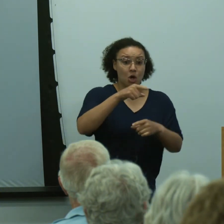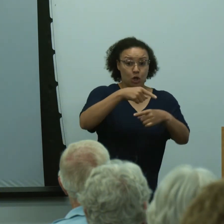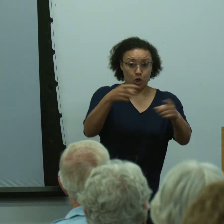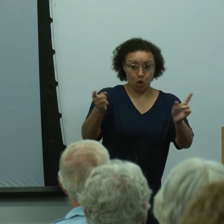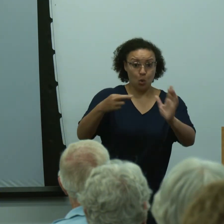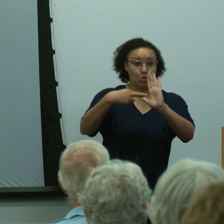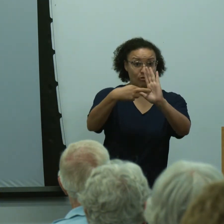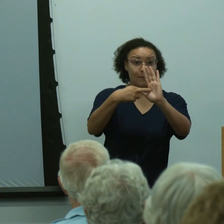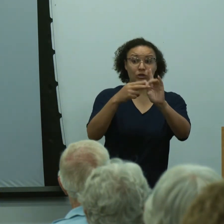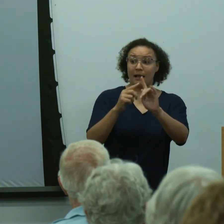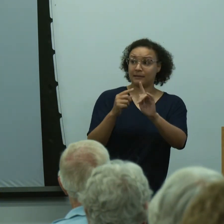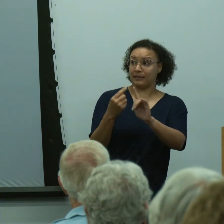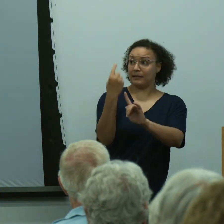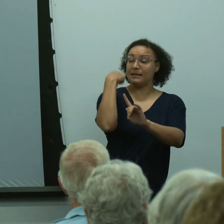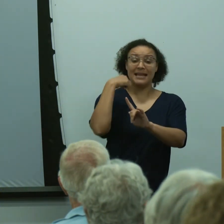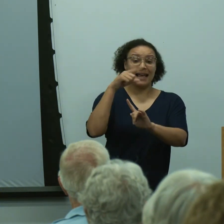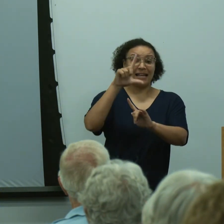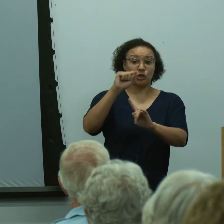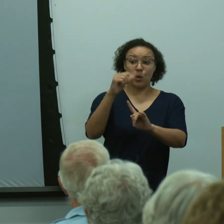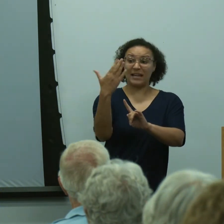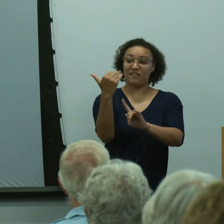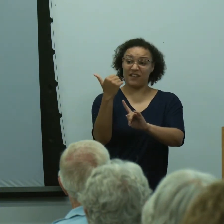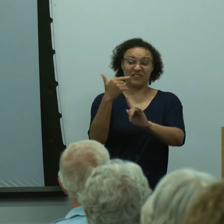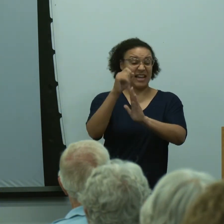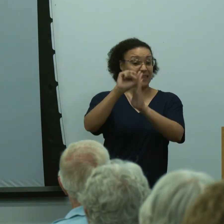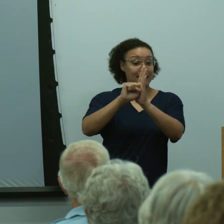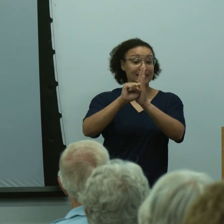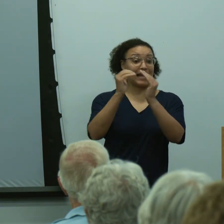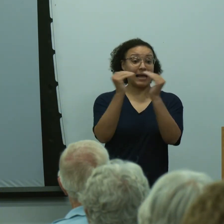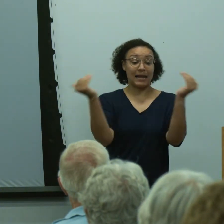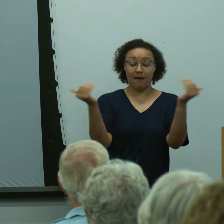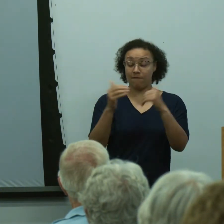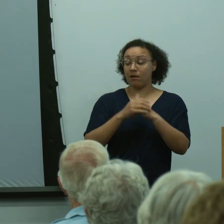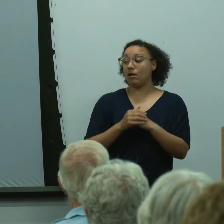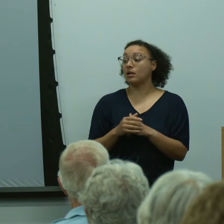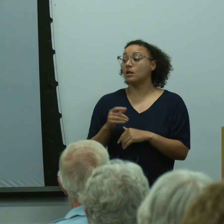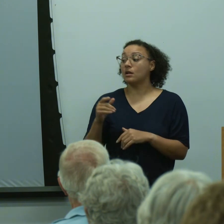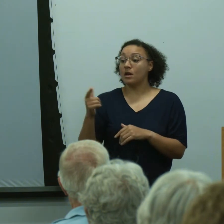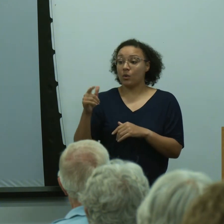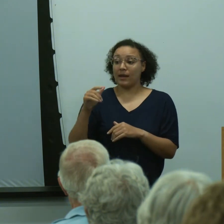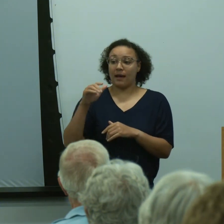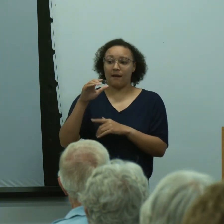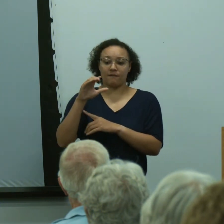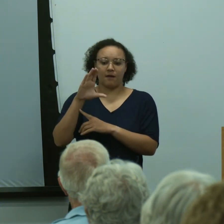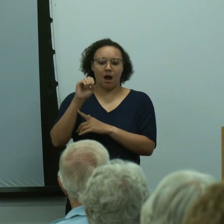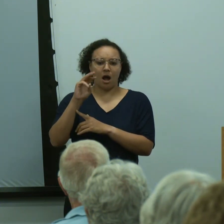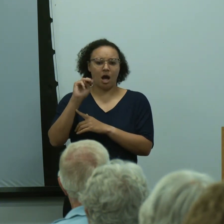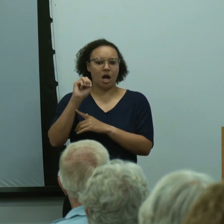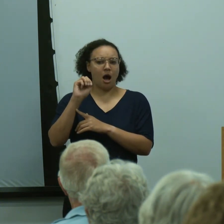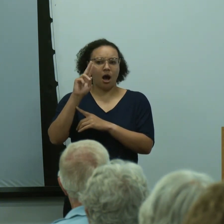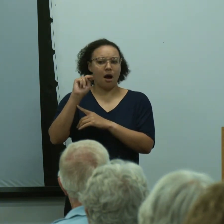in 2015. Your director of the League of Women Voters was there, along with Common Cause,